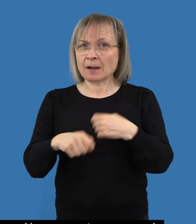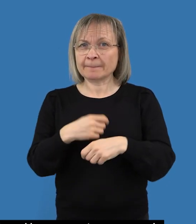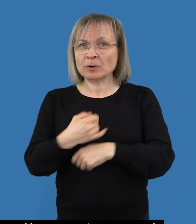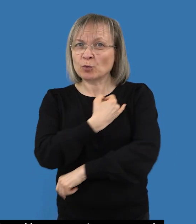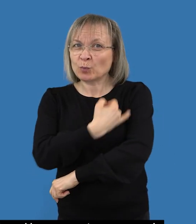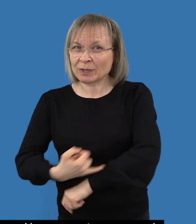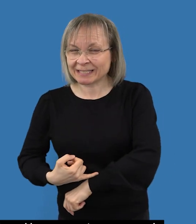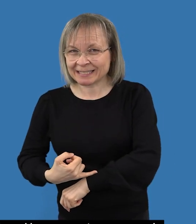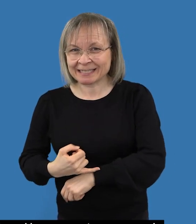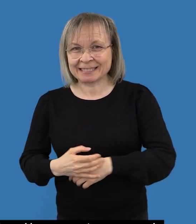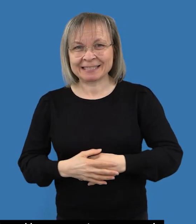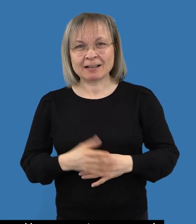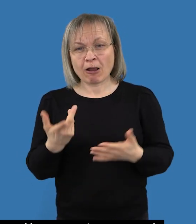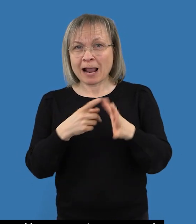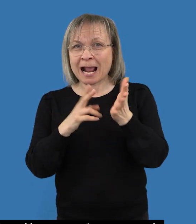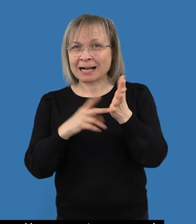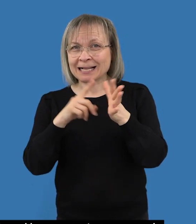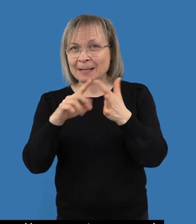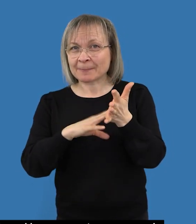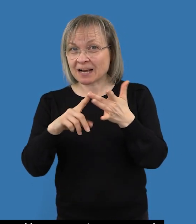Having a weakened immune system or anemia.